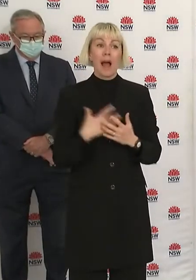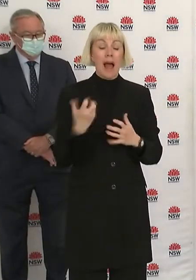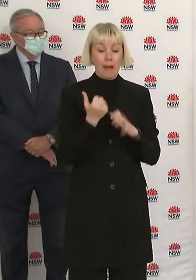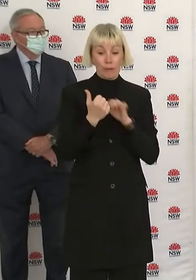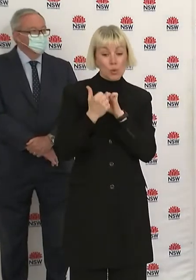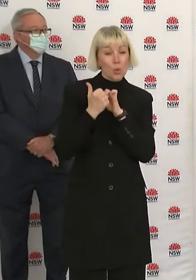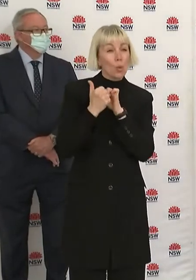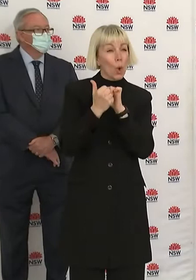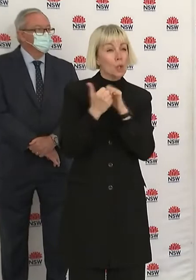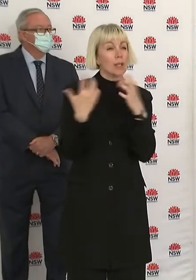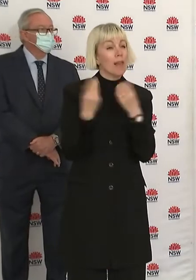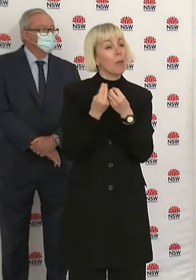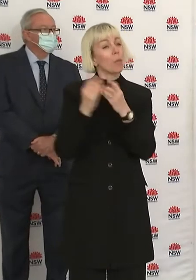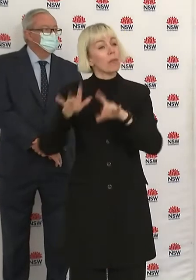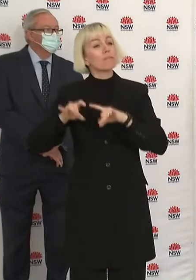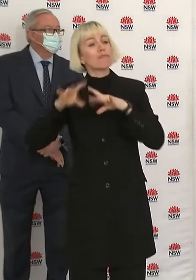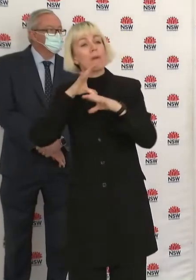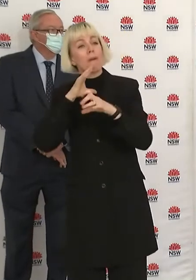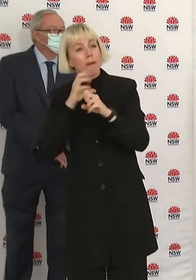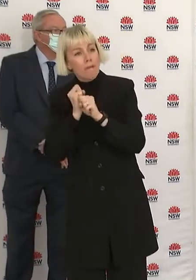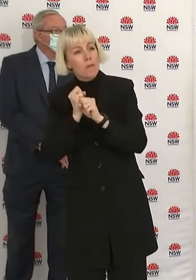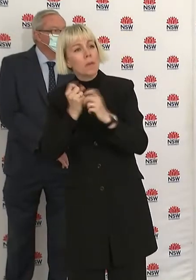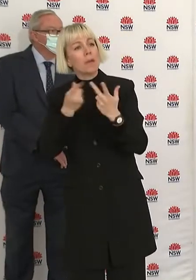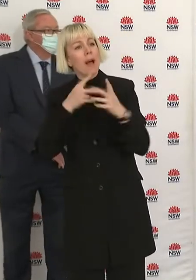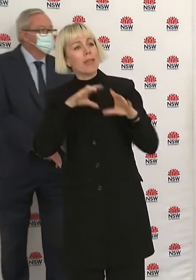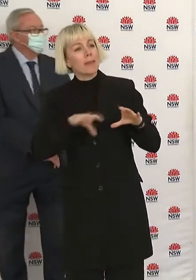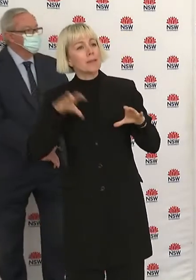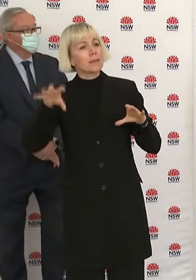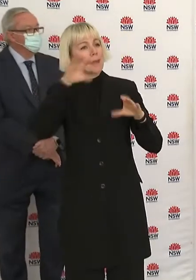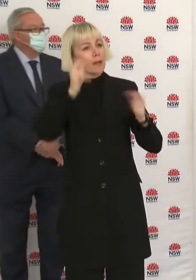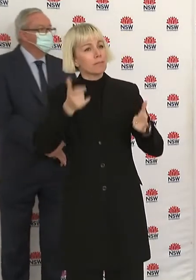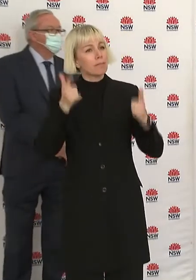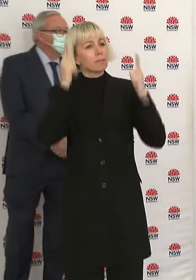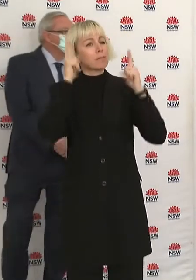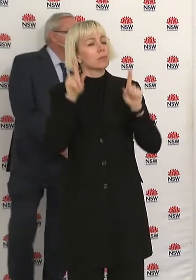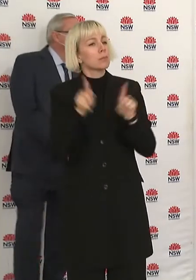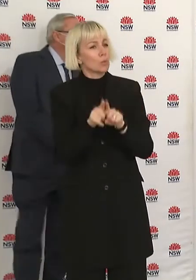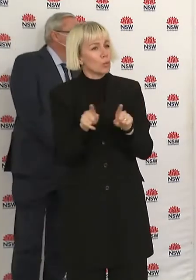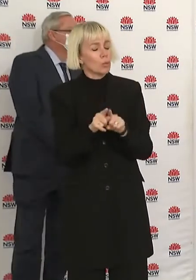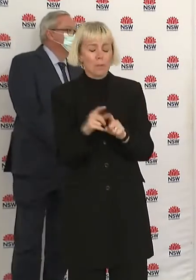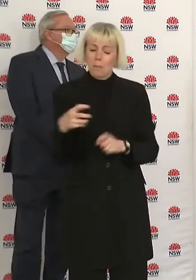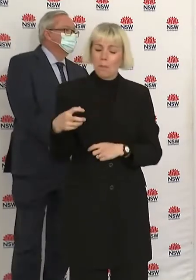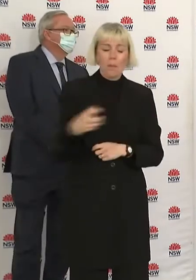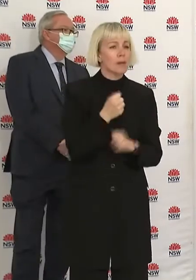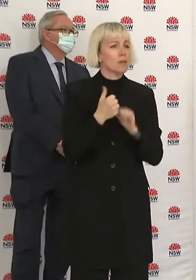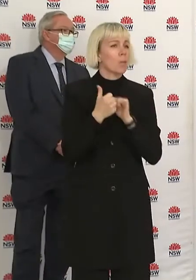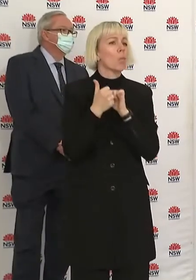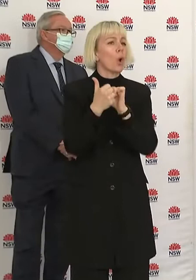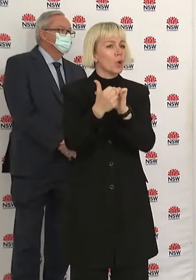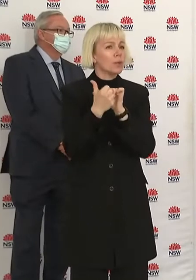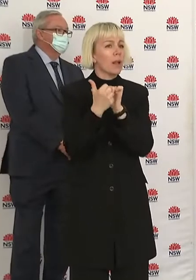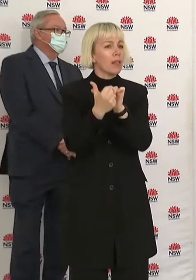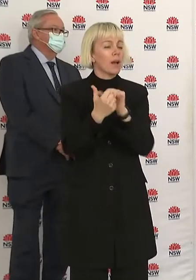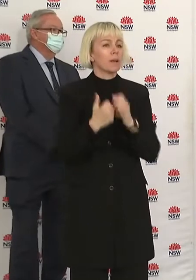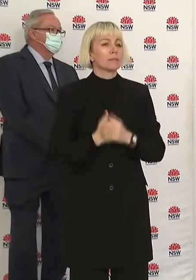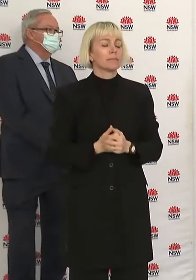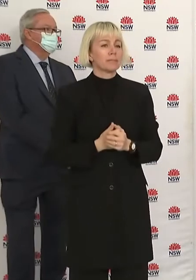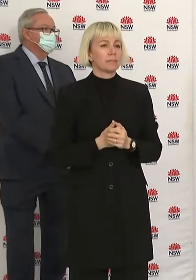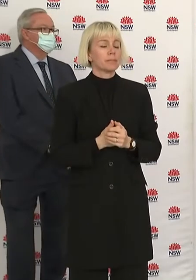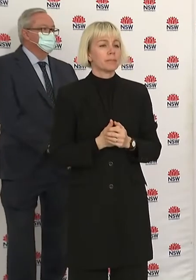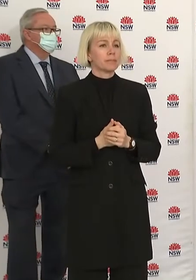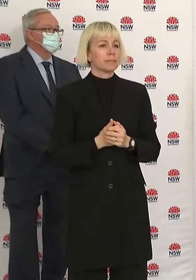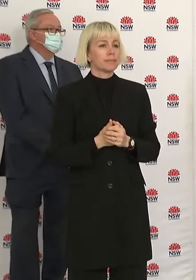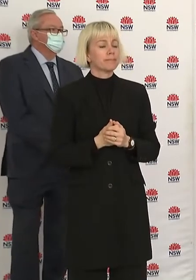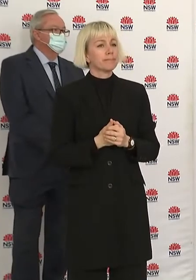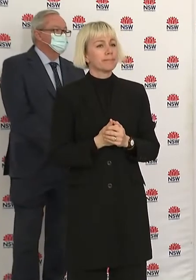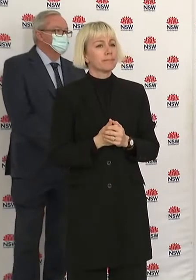in the Commonwealth on what that looks like. Now, can I just express the fact that some of those changes will impact on individuals? It may